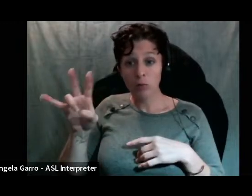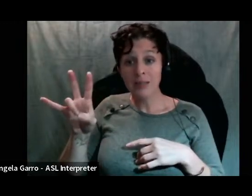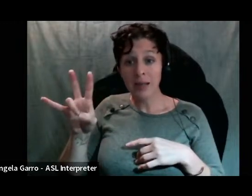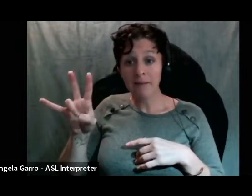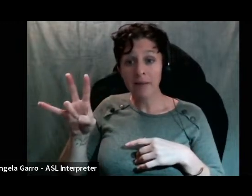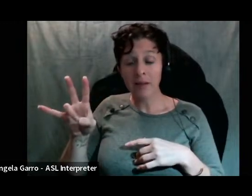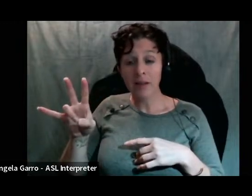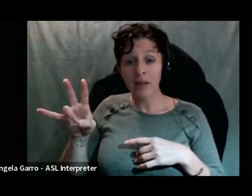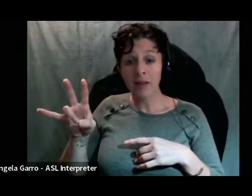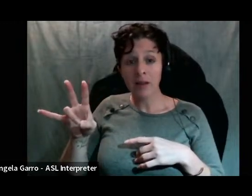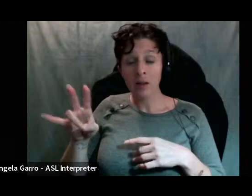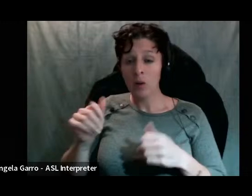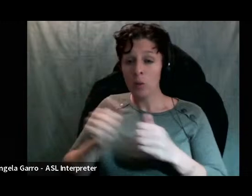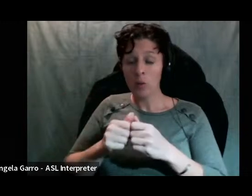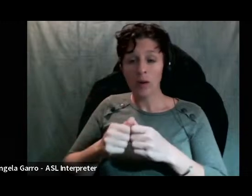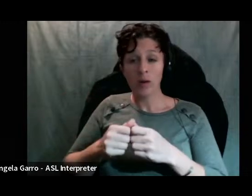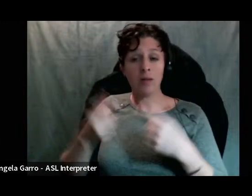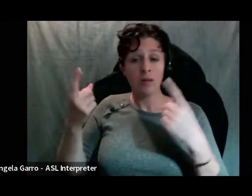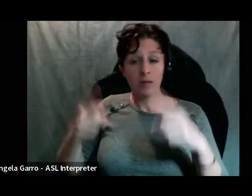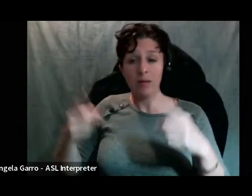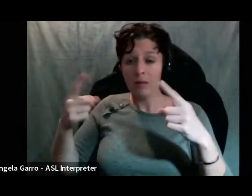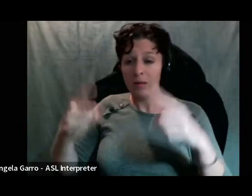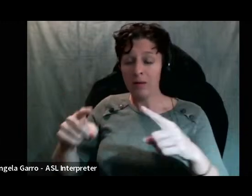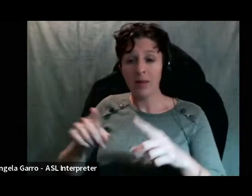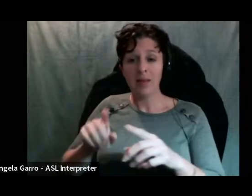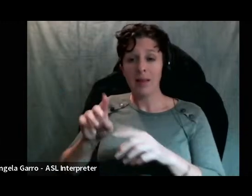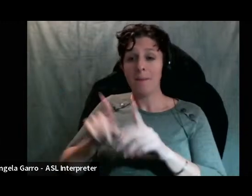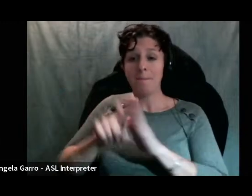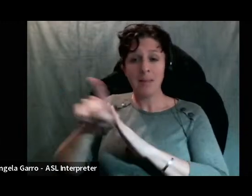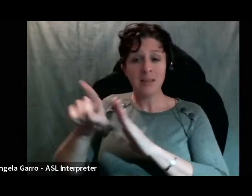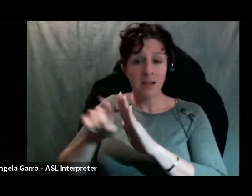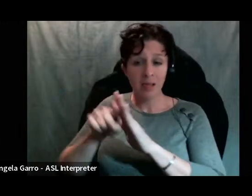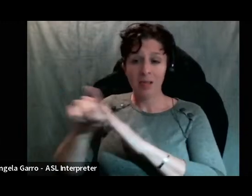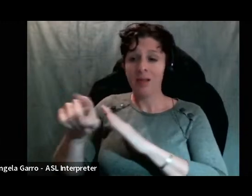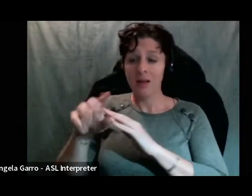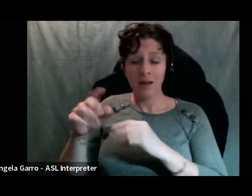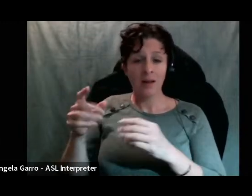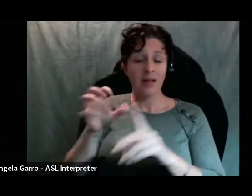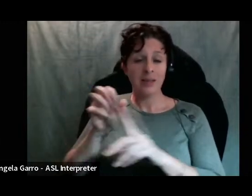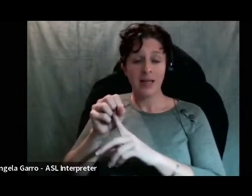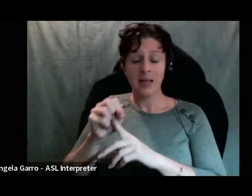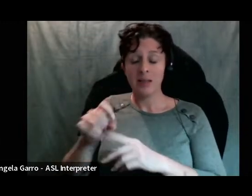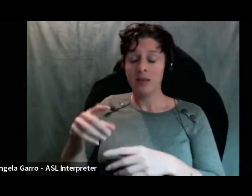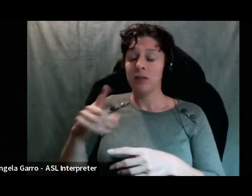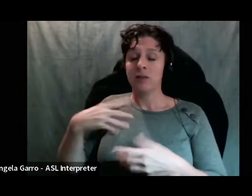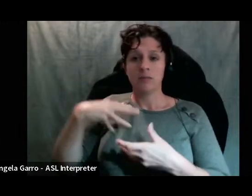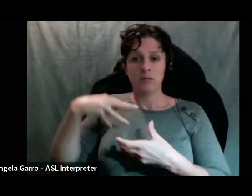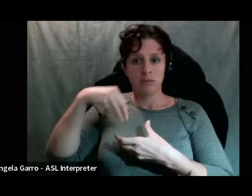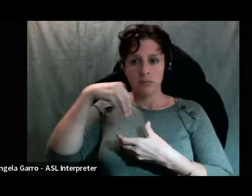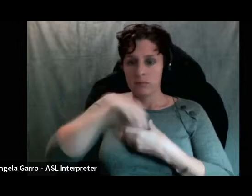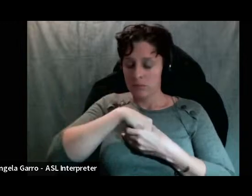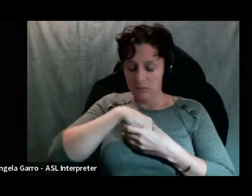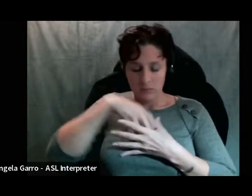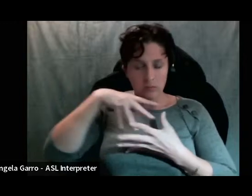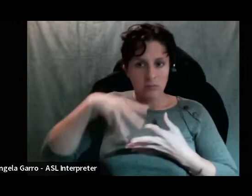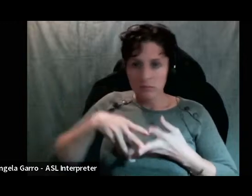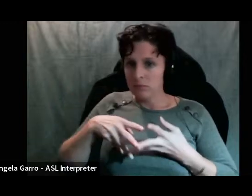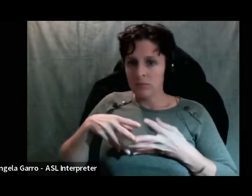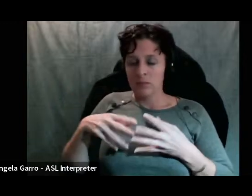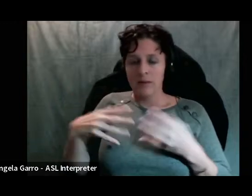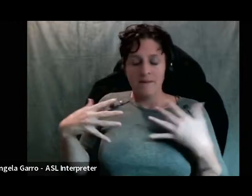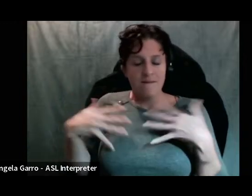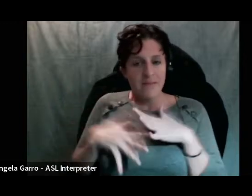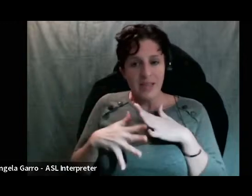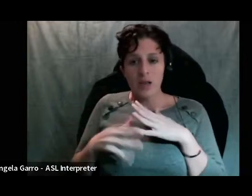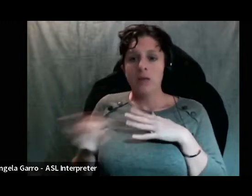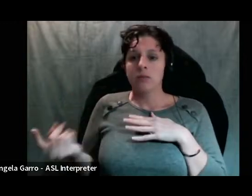followed with their ongoing missile attacks, instilled us a mortal fear that led us to seek refuge in Foster City.